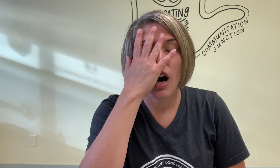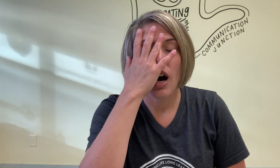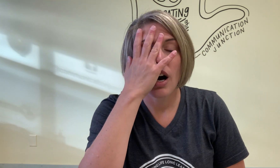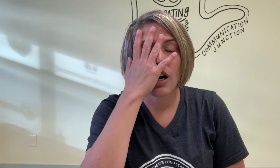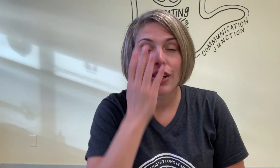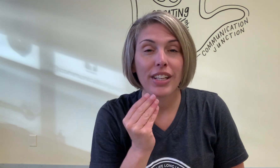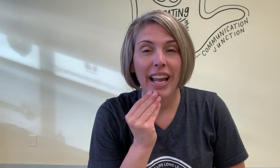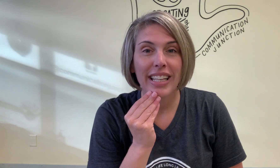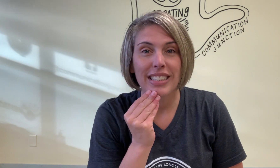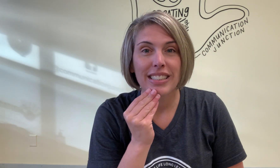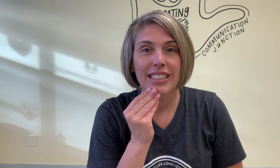good night.